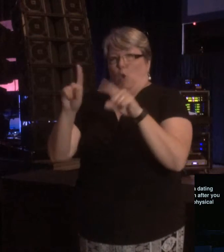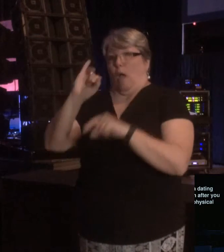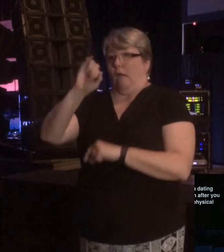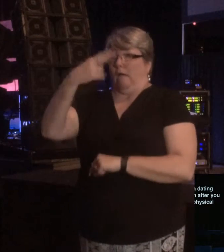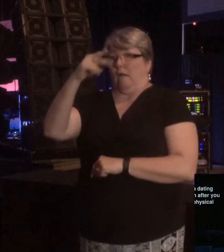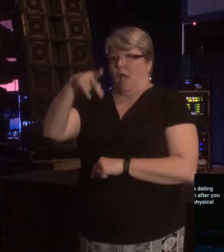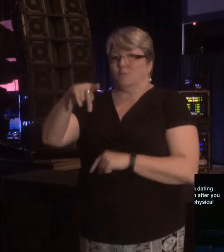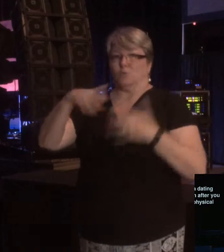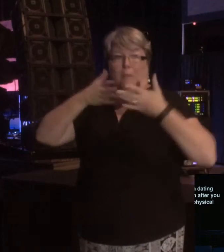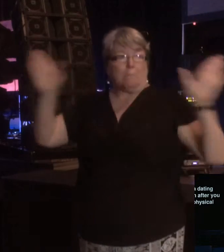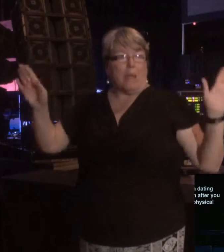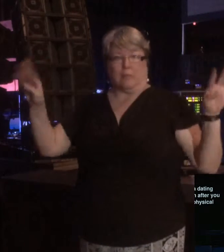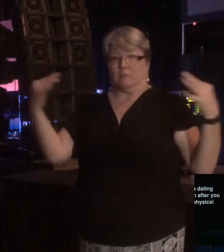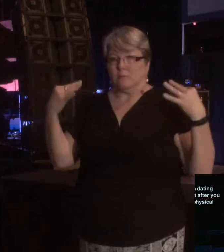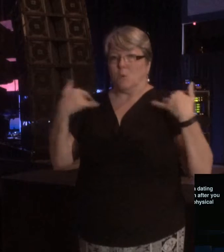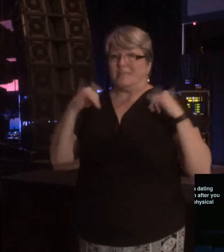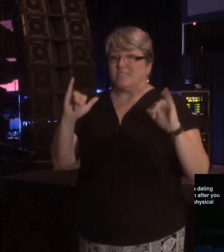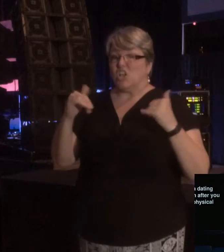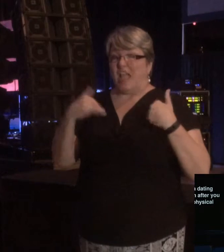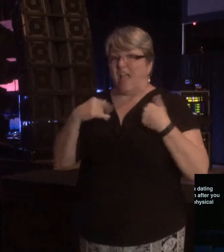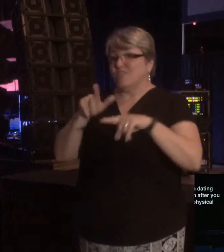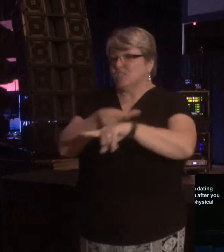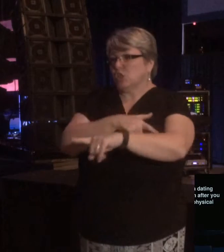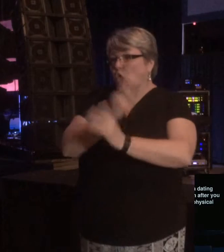He got smart. No,